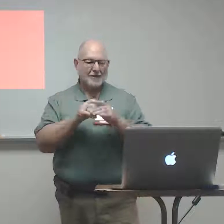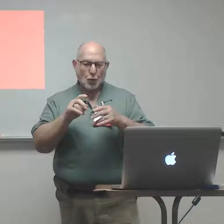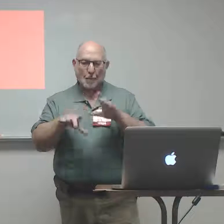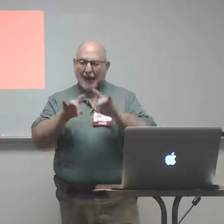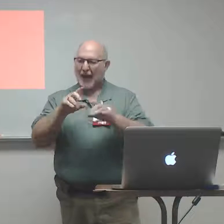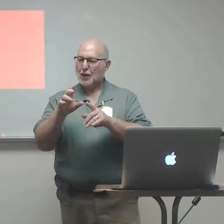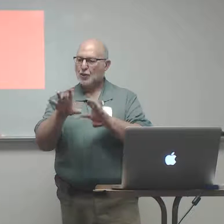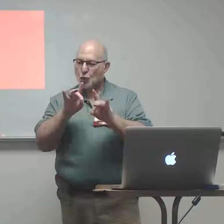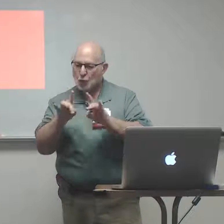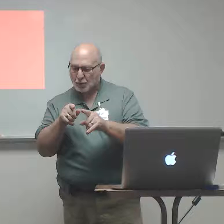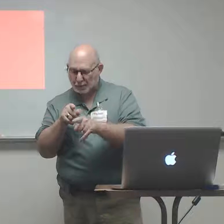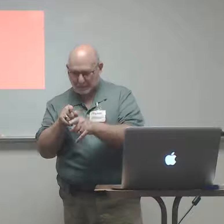to pick and choose.